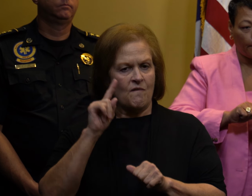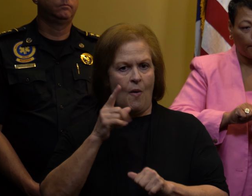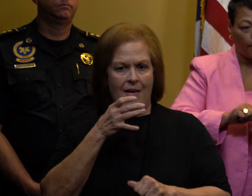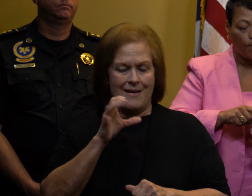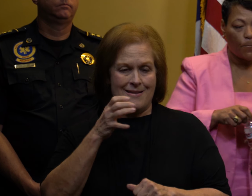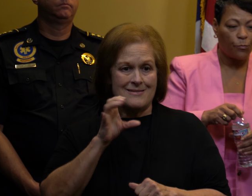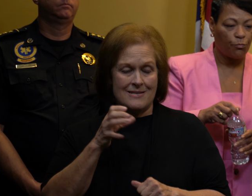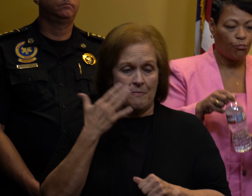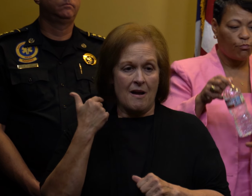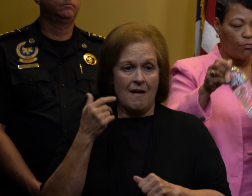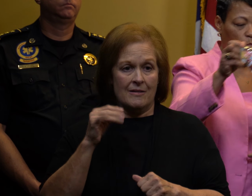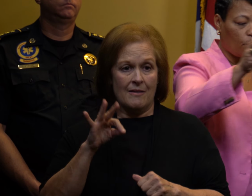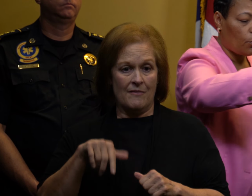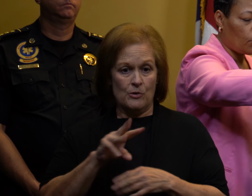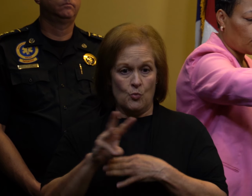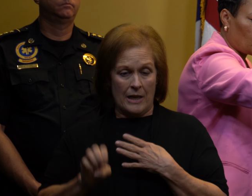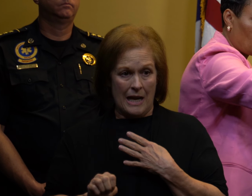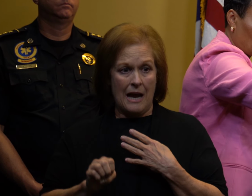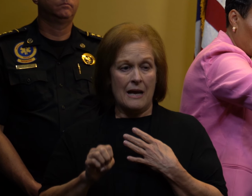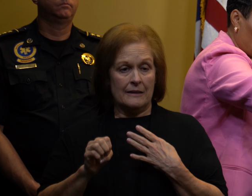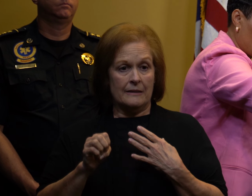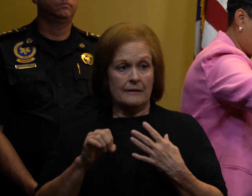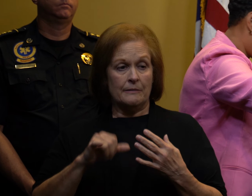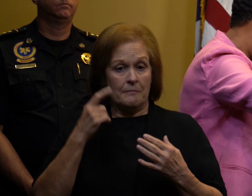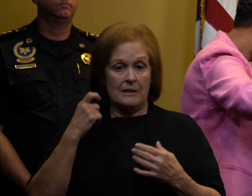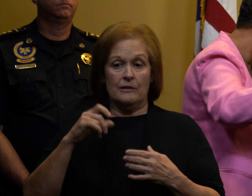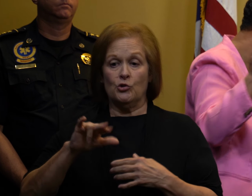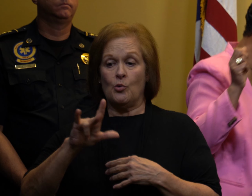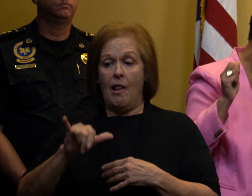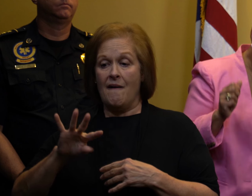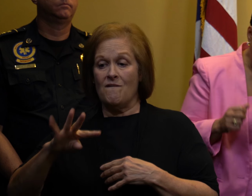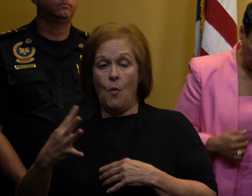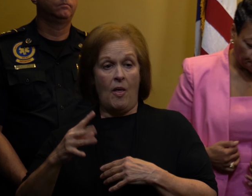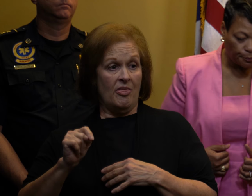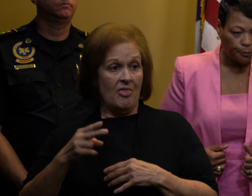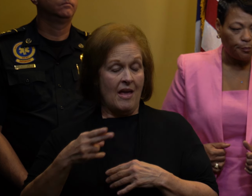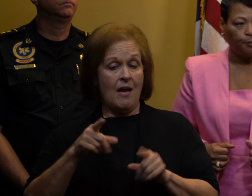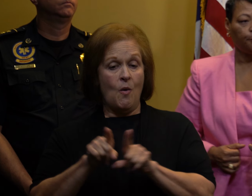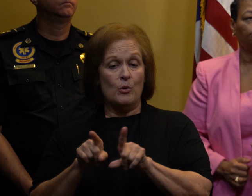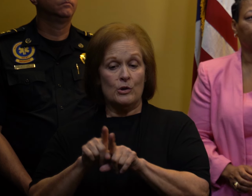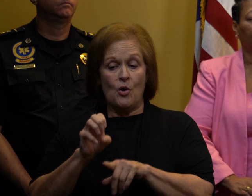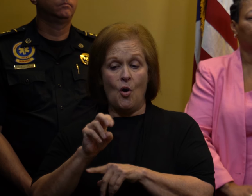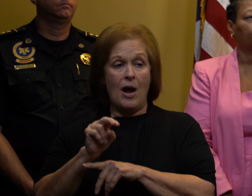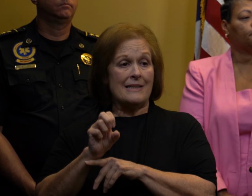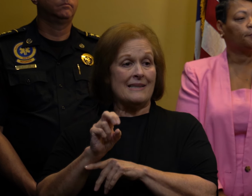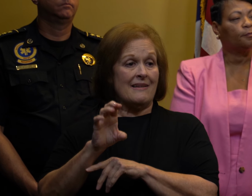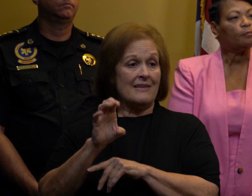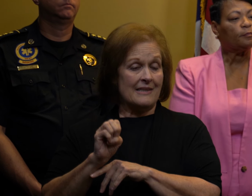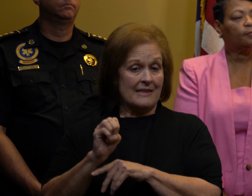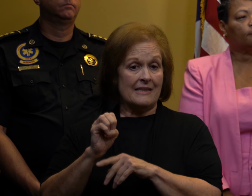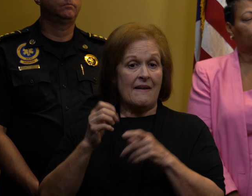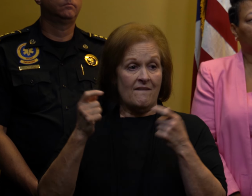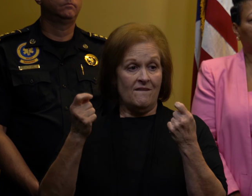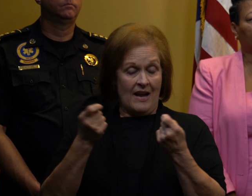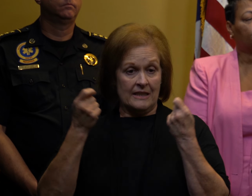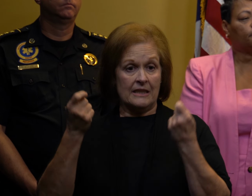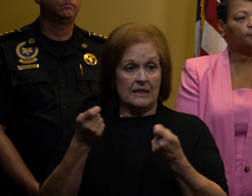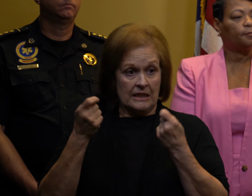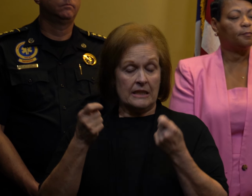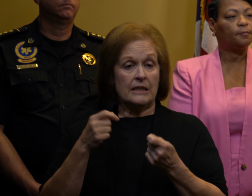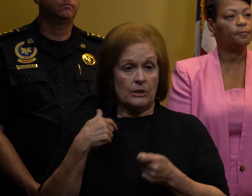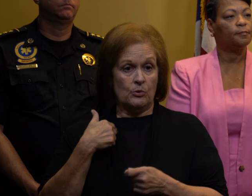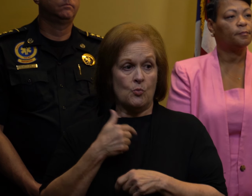weekend. Command post activation is scheduled for 4th of July festivities. Obviously, Essence is an action team item